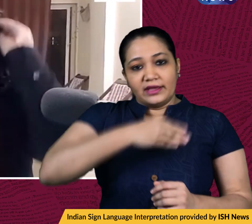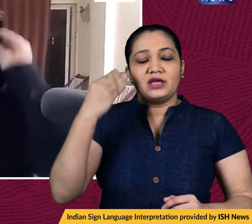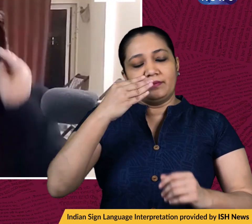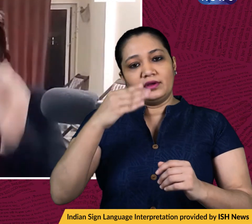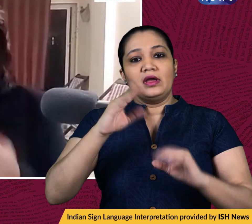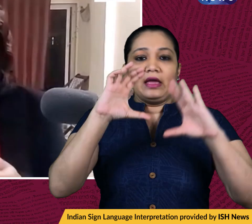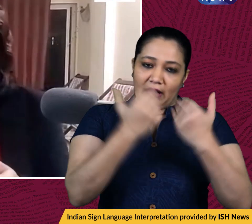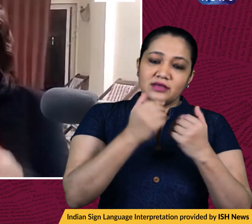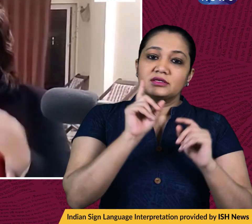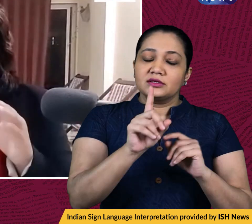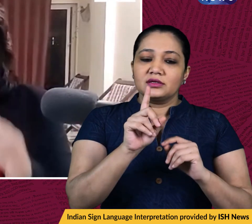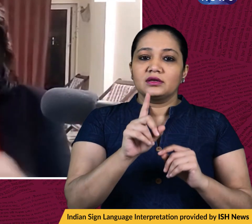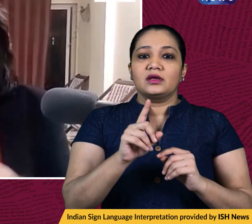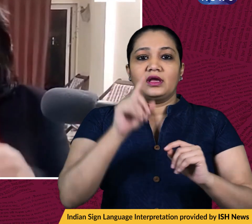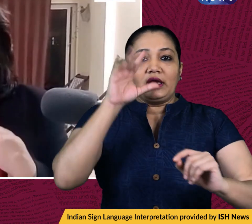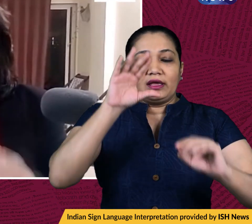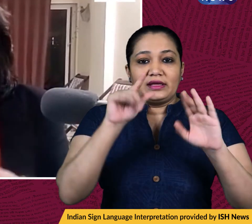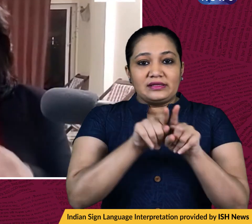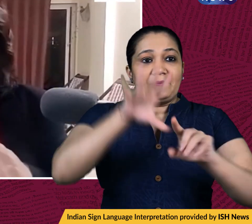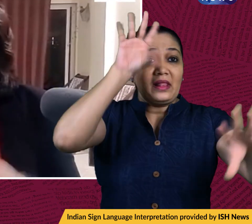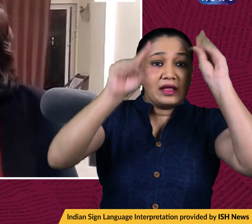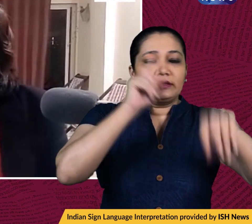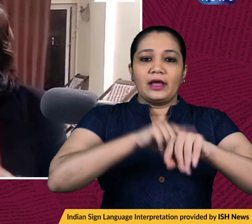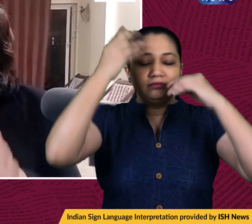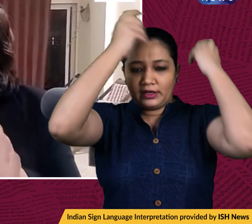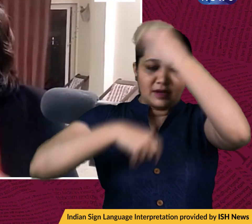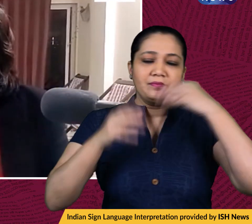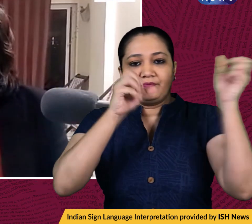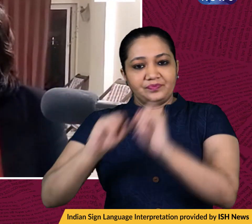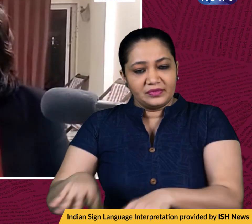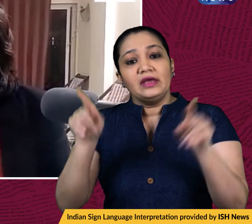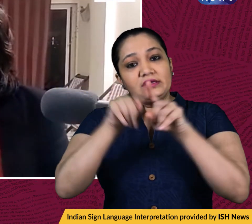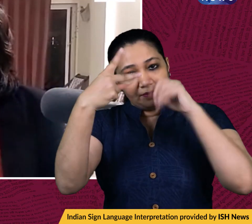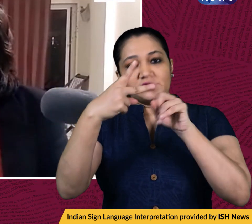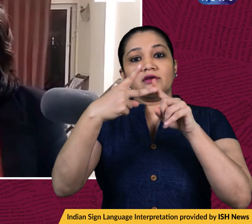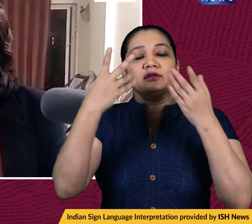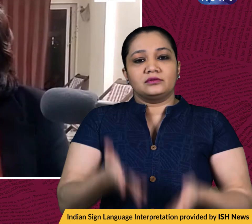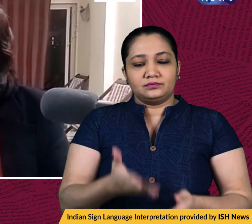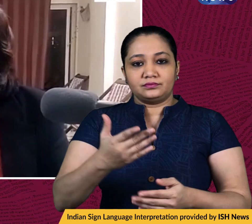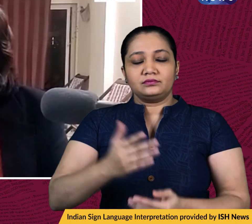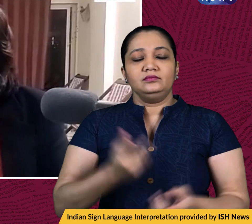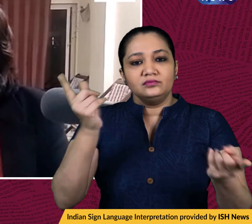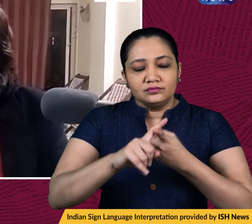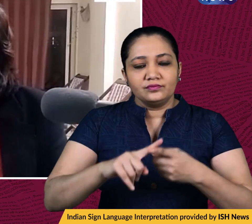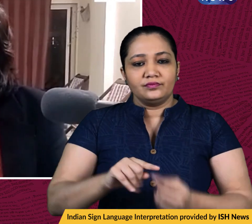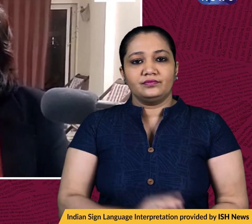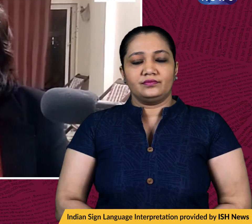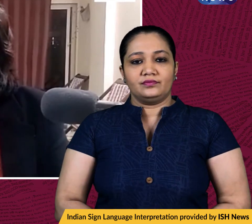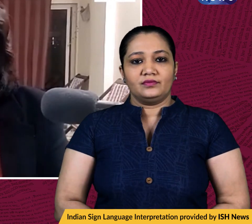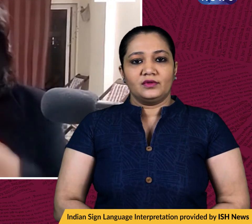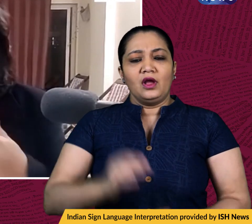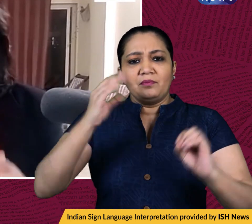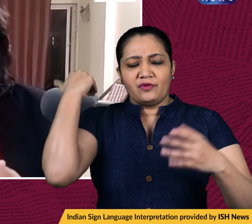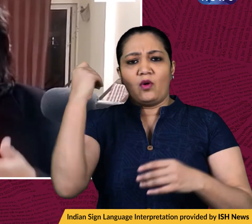wear hijab in class, but not during lessons. Now, this is the second such incident and confrontation after